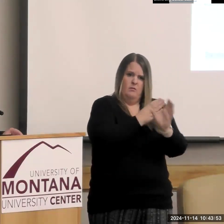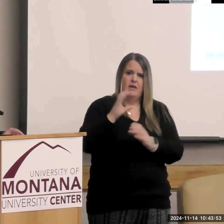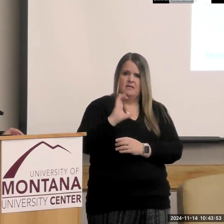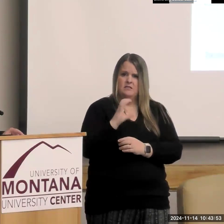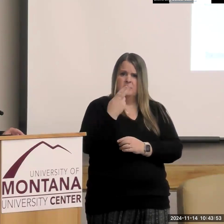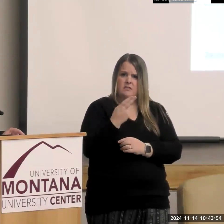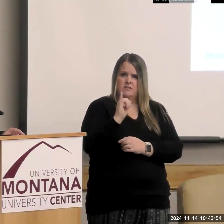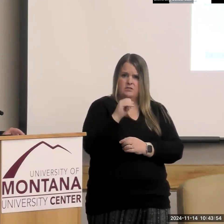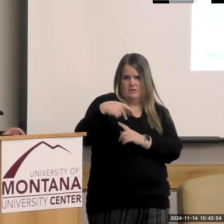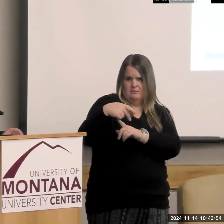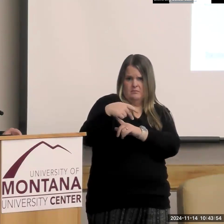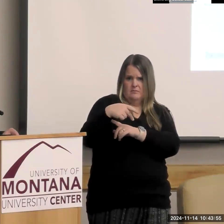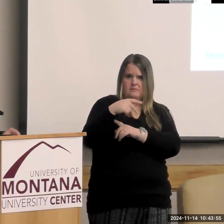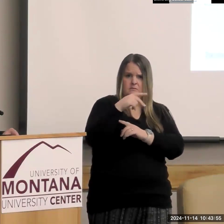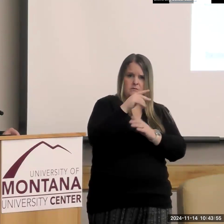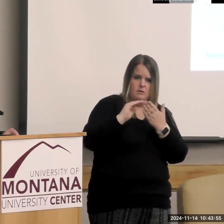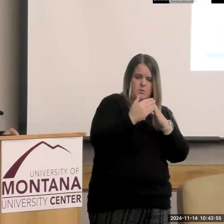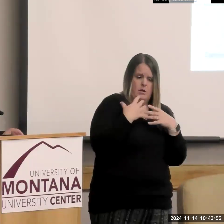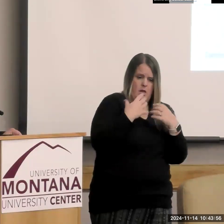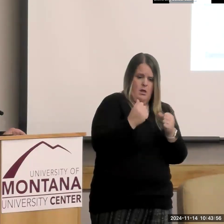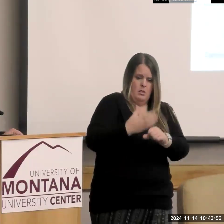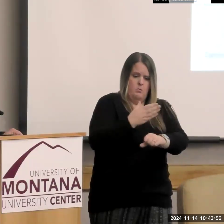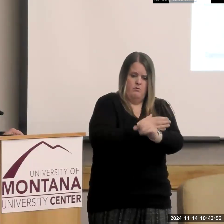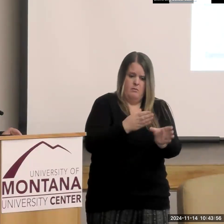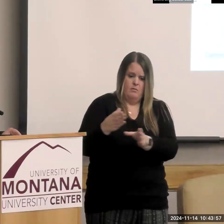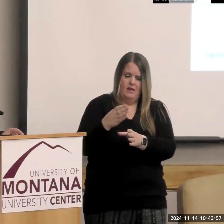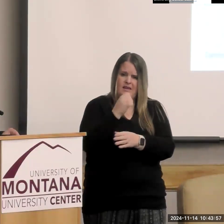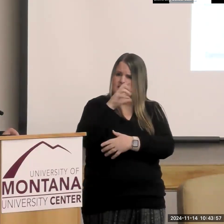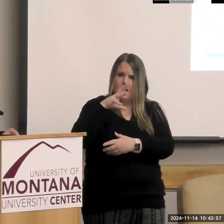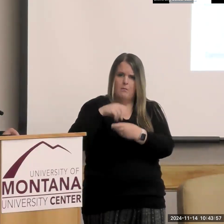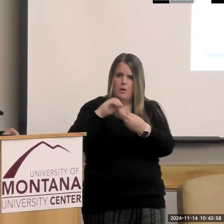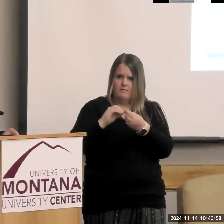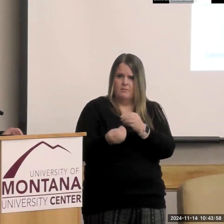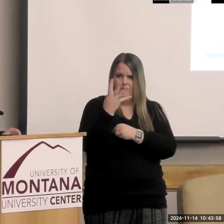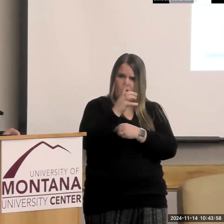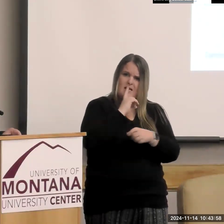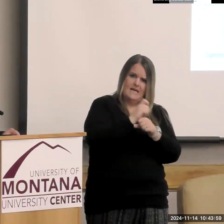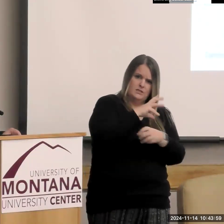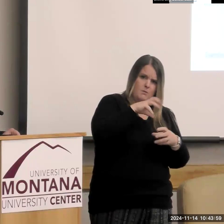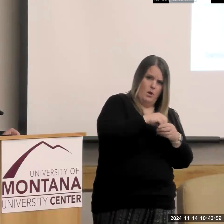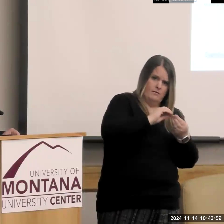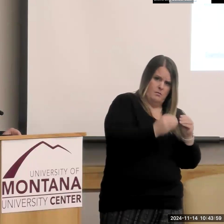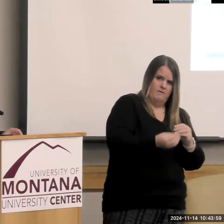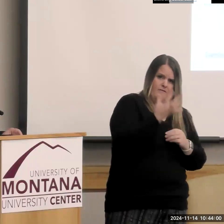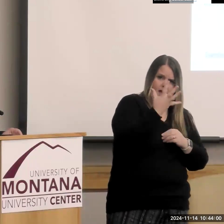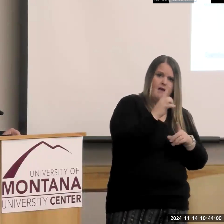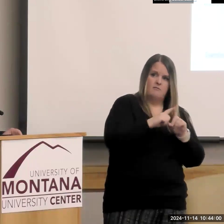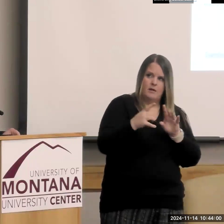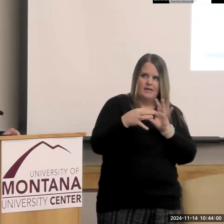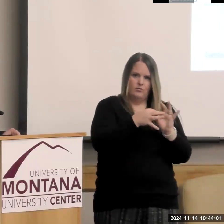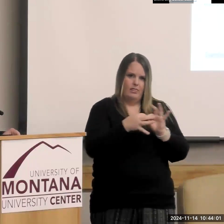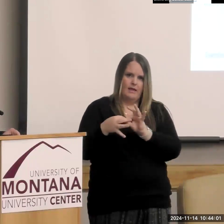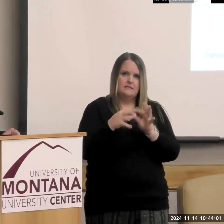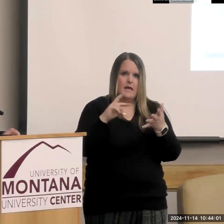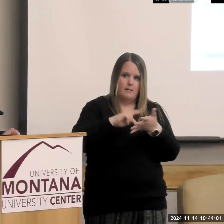not part of domain 4, it's part of domain 5. It relates to this. It's convening people that can inform the